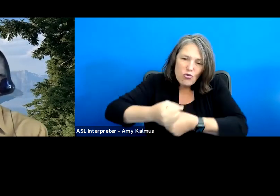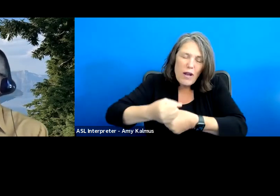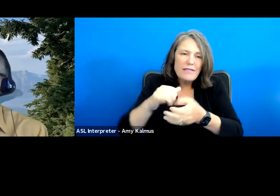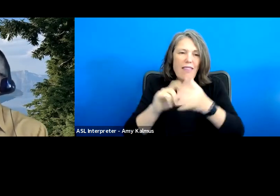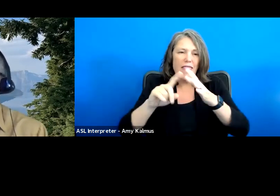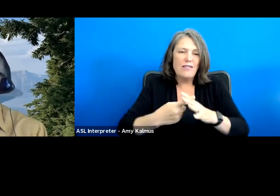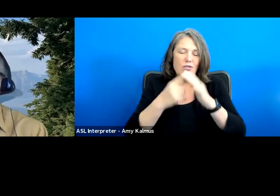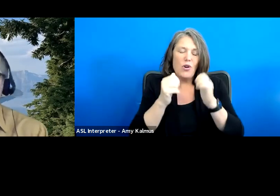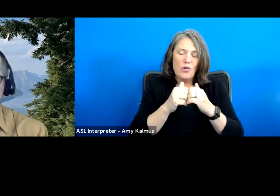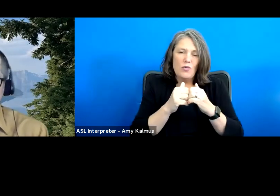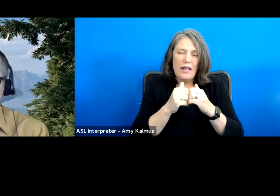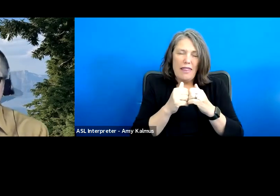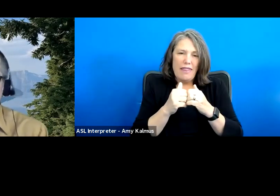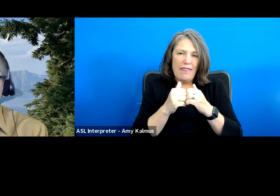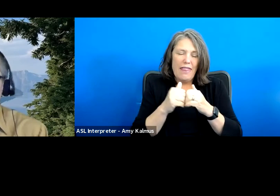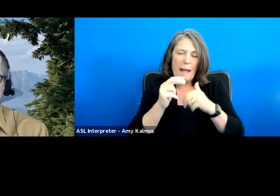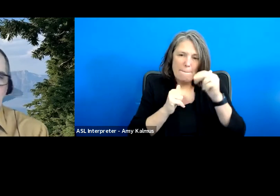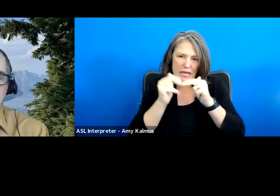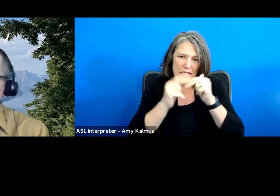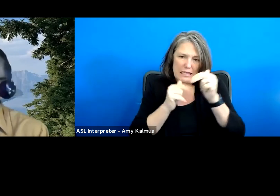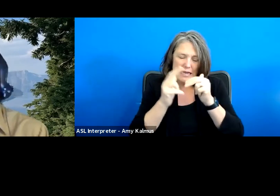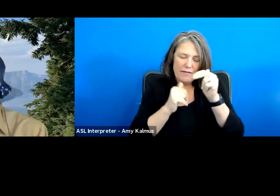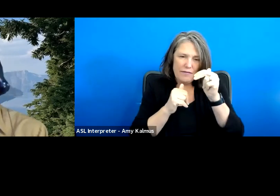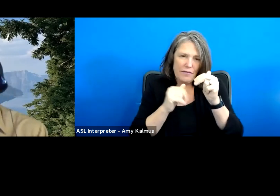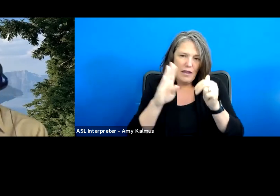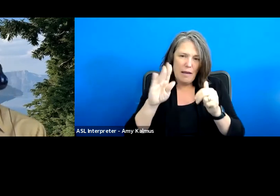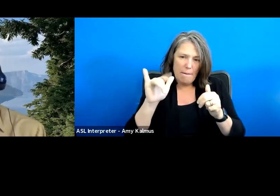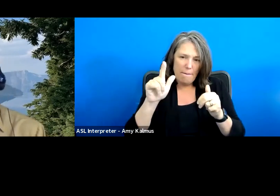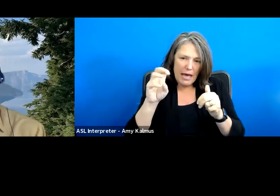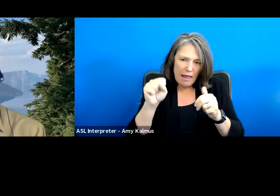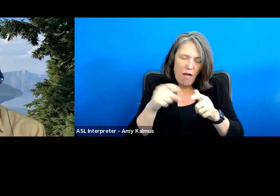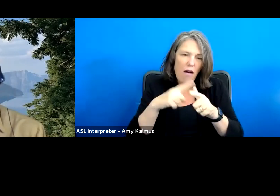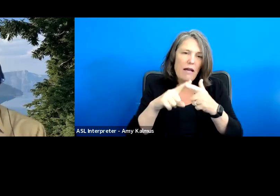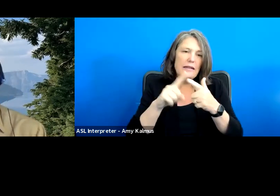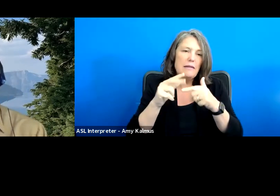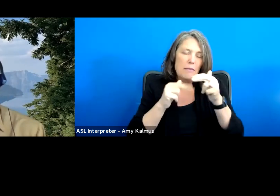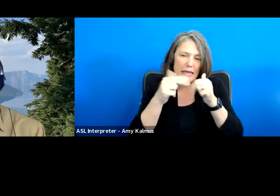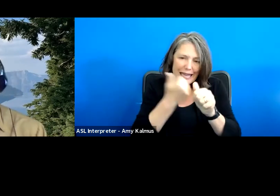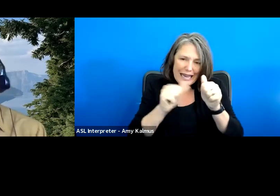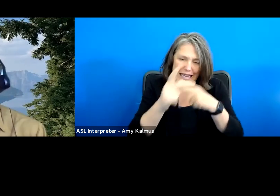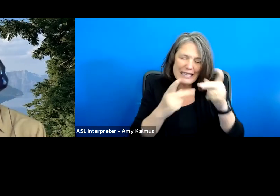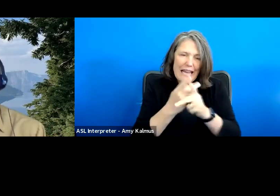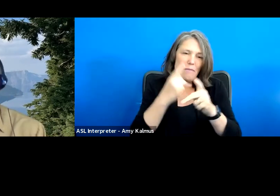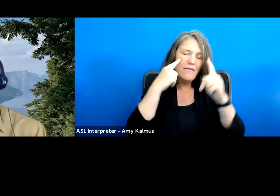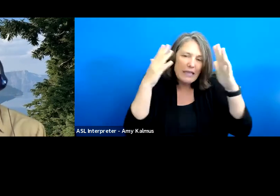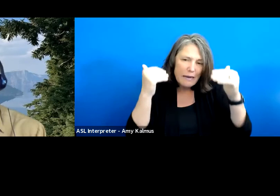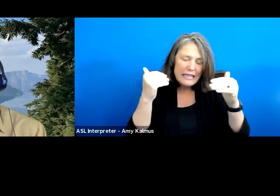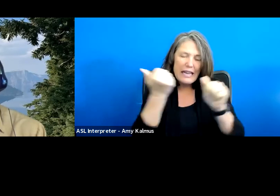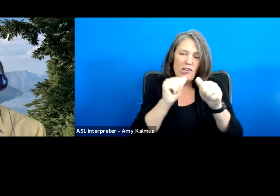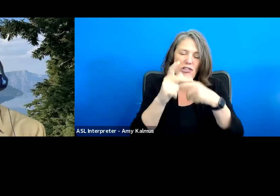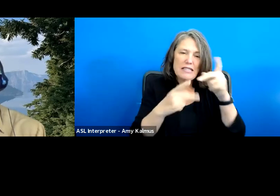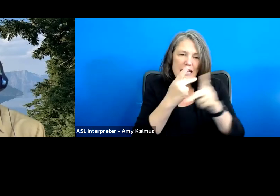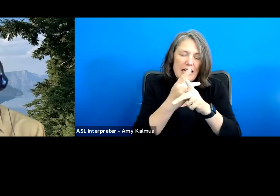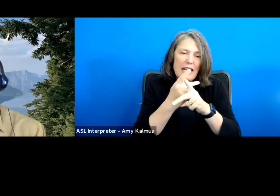starts with building bylaws, building any type of expectations, any types